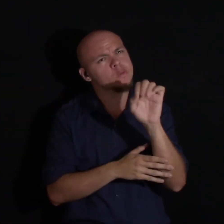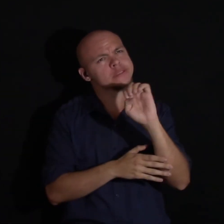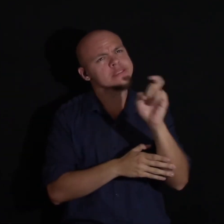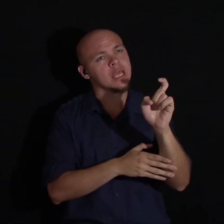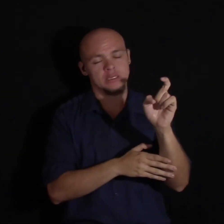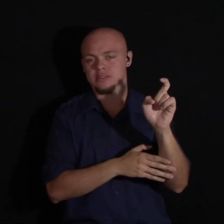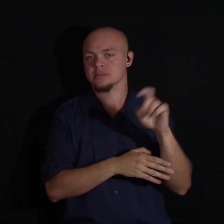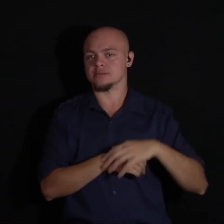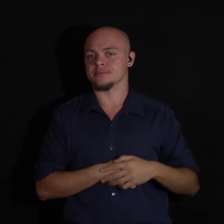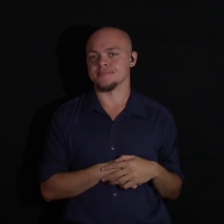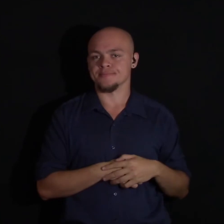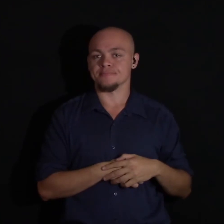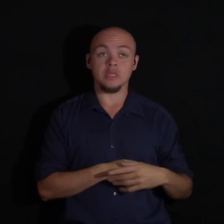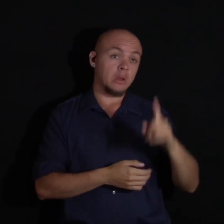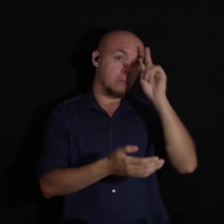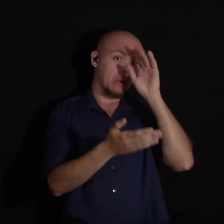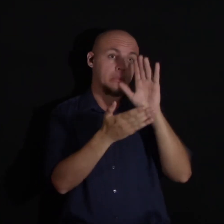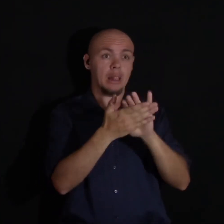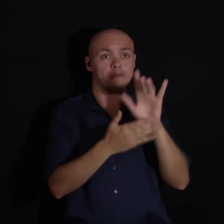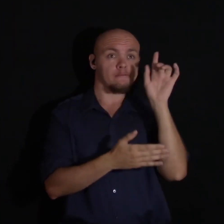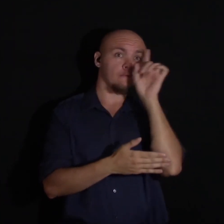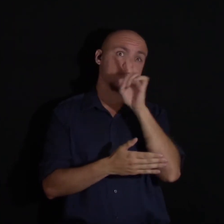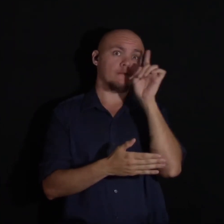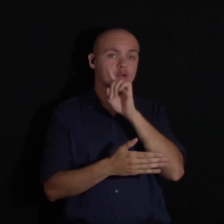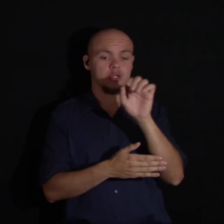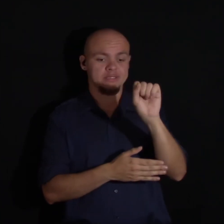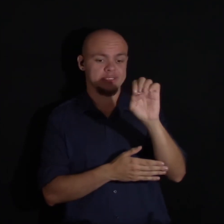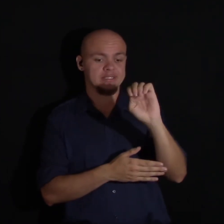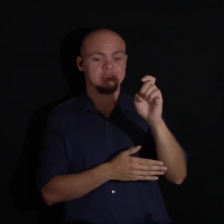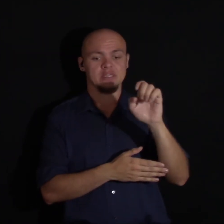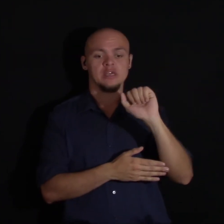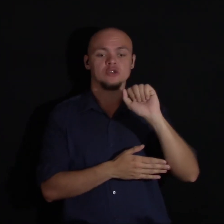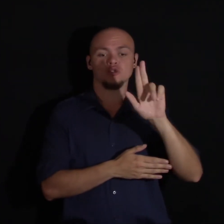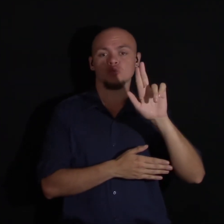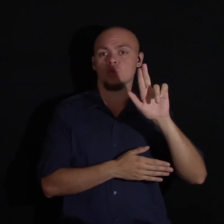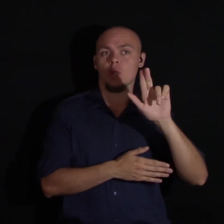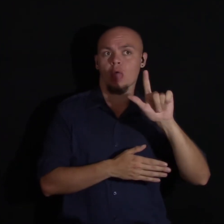We've begun to just believe a bunch of false sexual stories, and instead